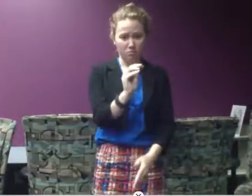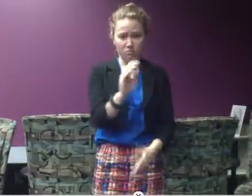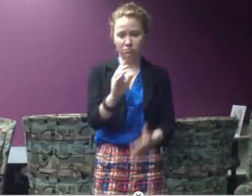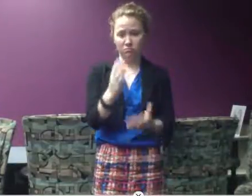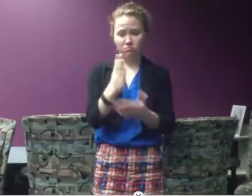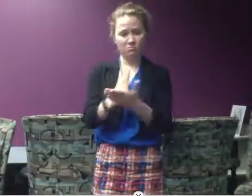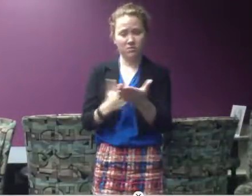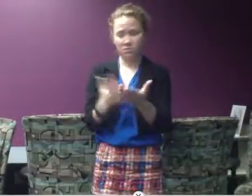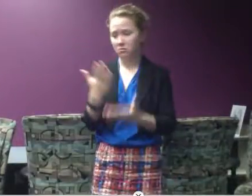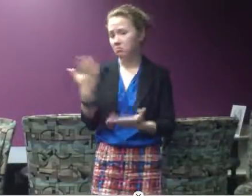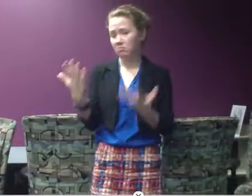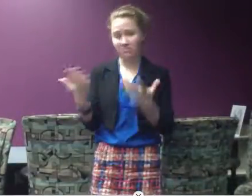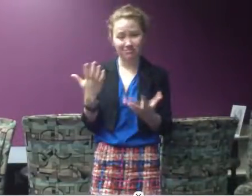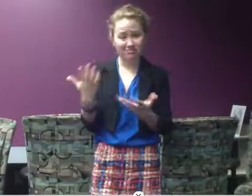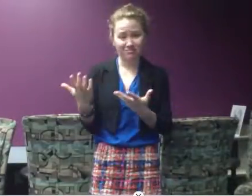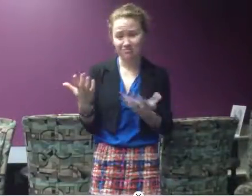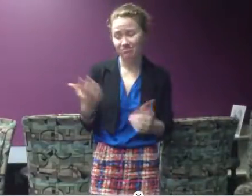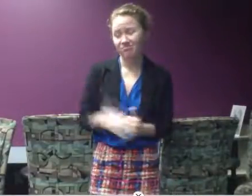and if they're 1 inch,